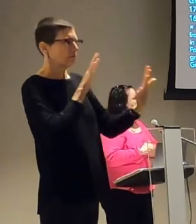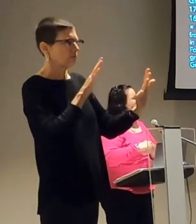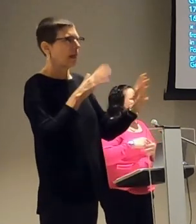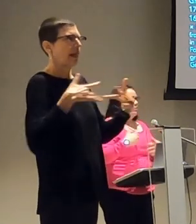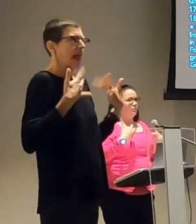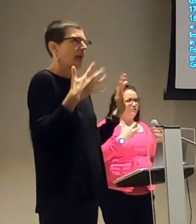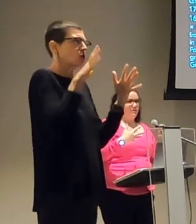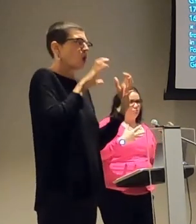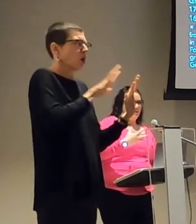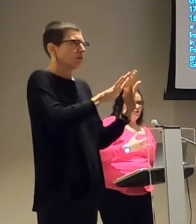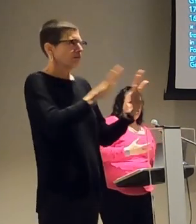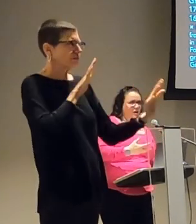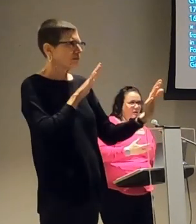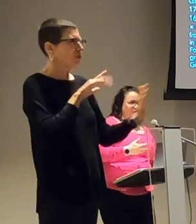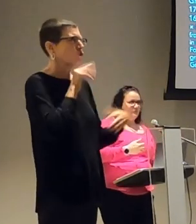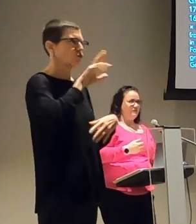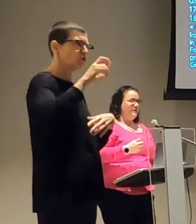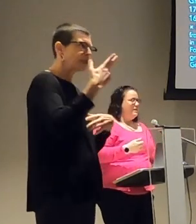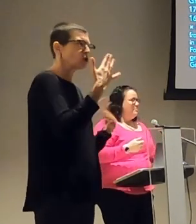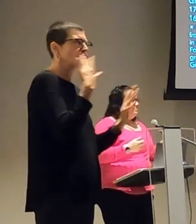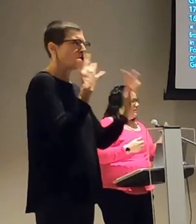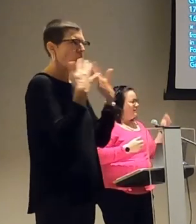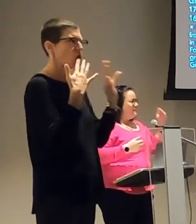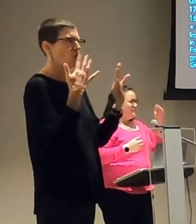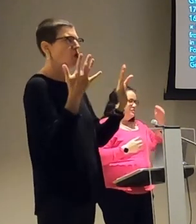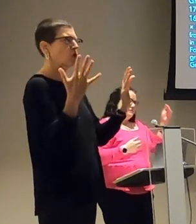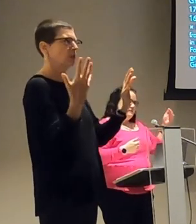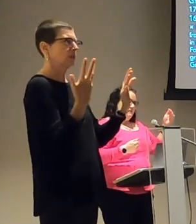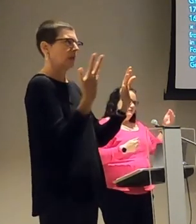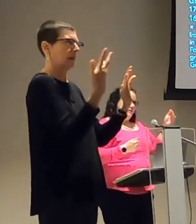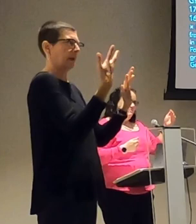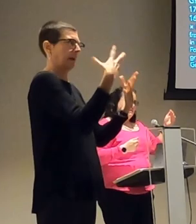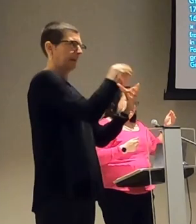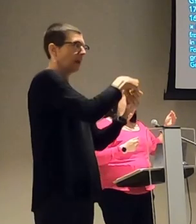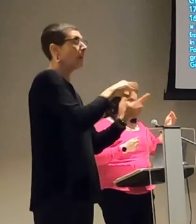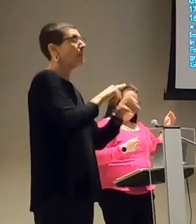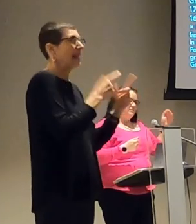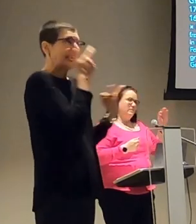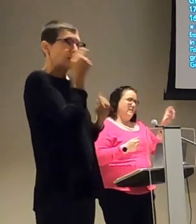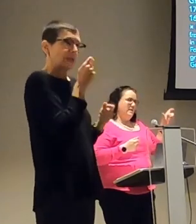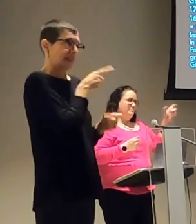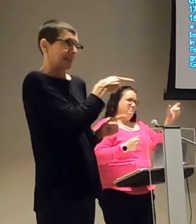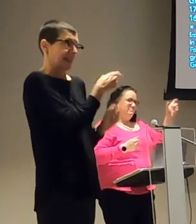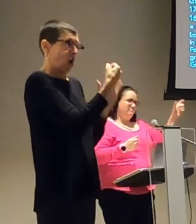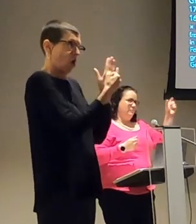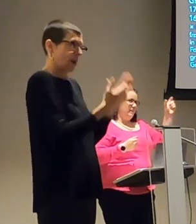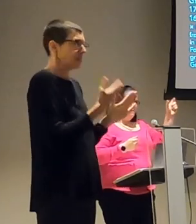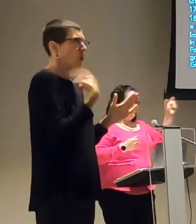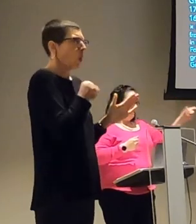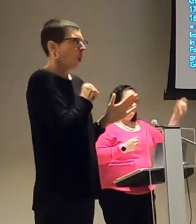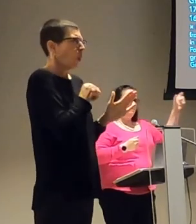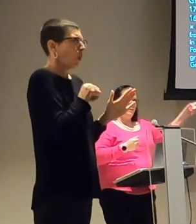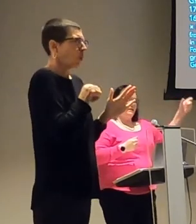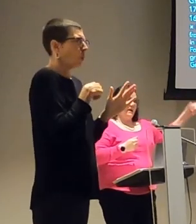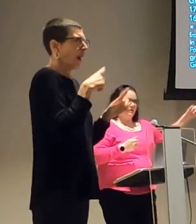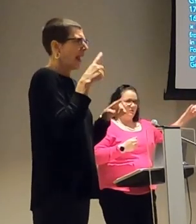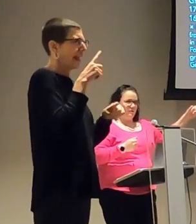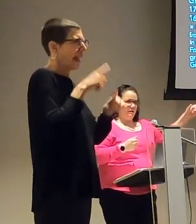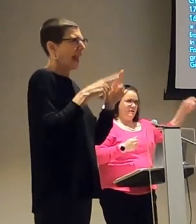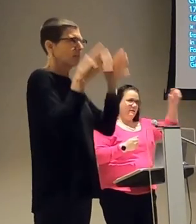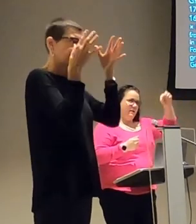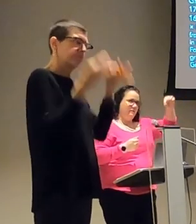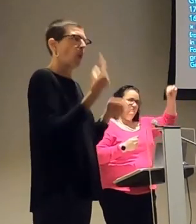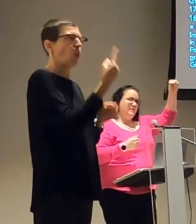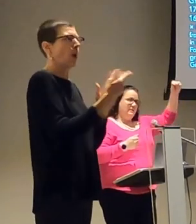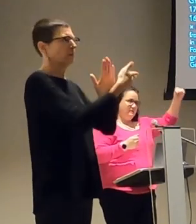and dark, or really rich colors. But it's interesting for him as an artist, we can't put him in one